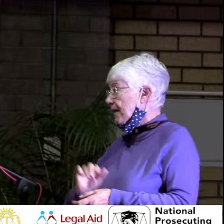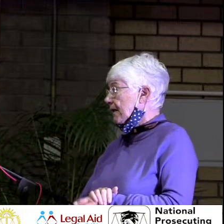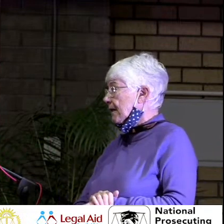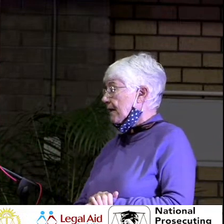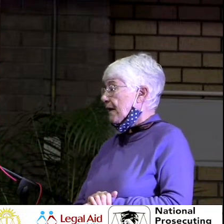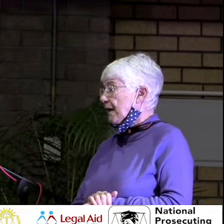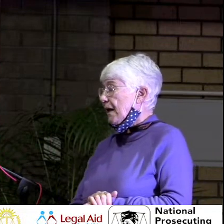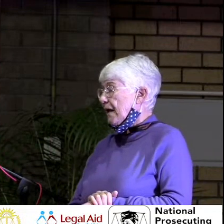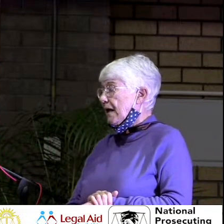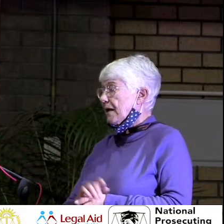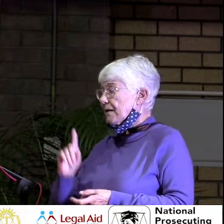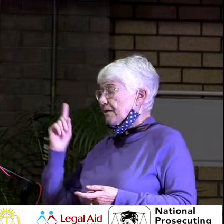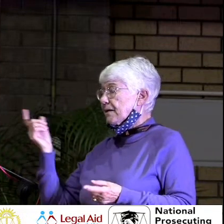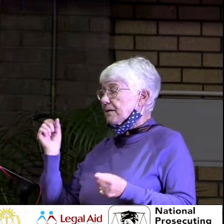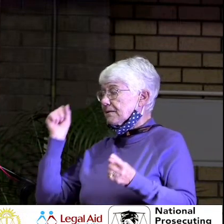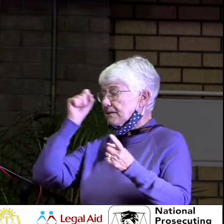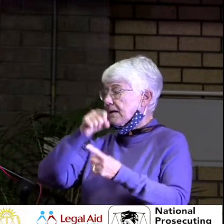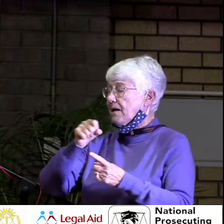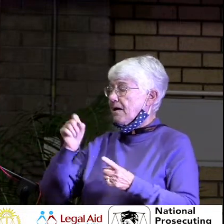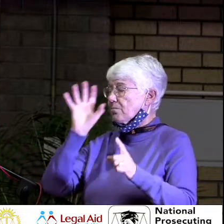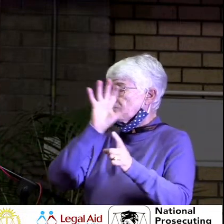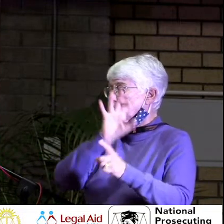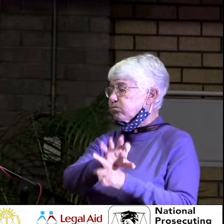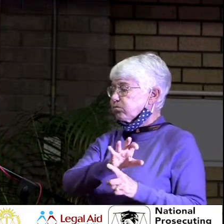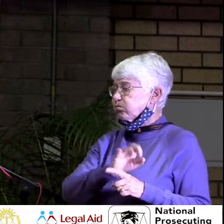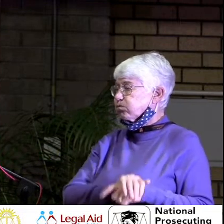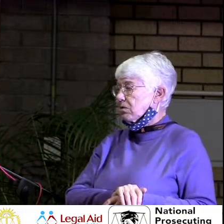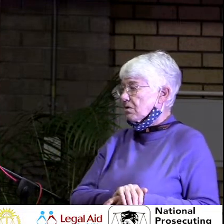offenders, we have got about